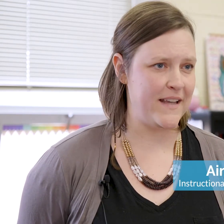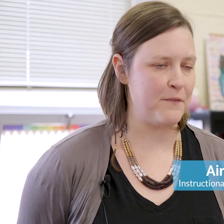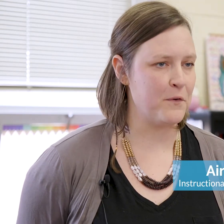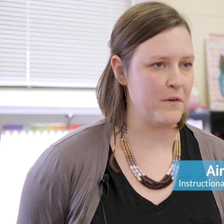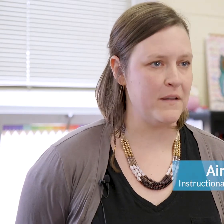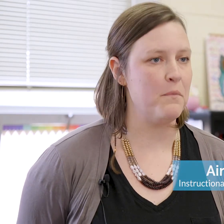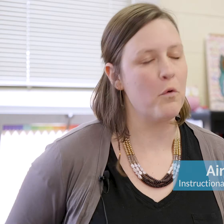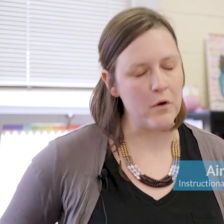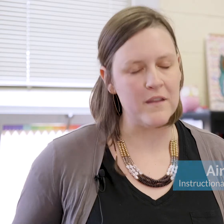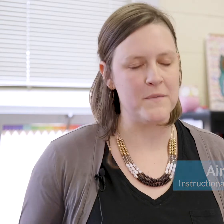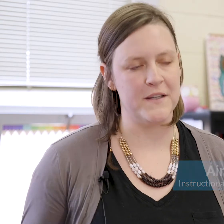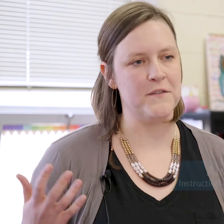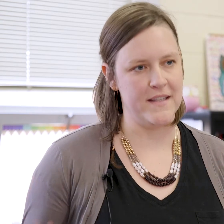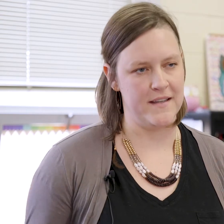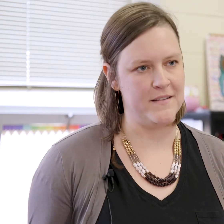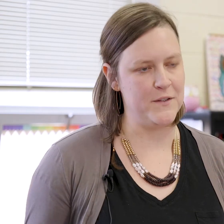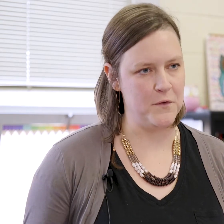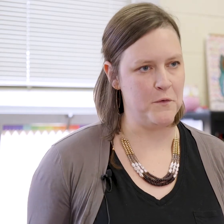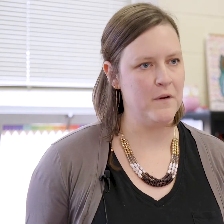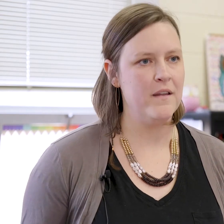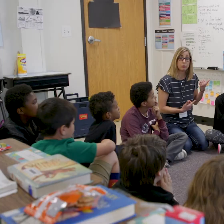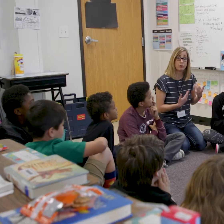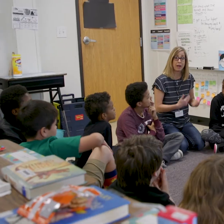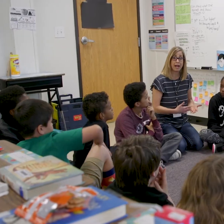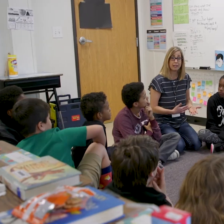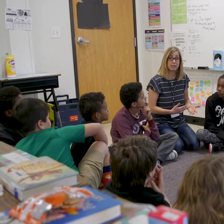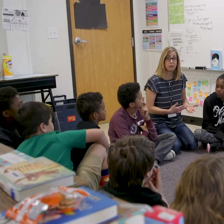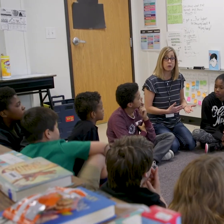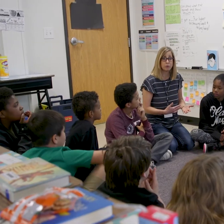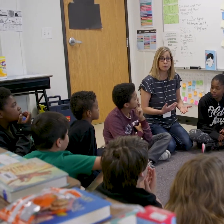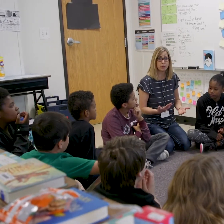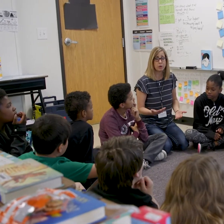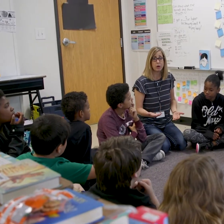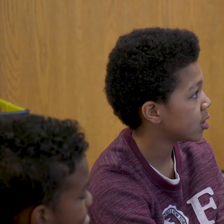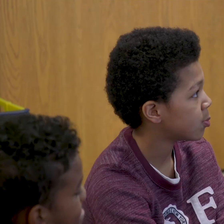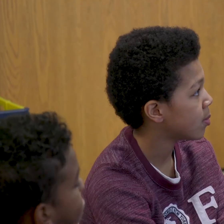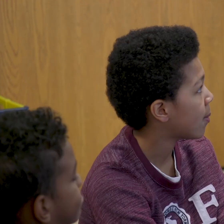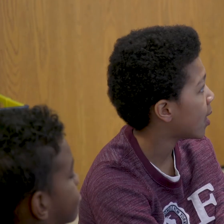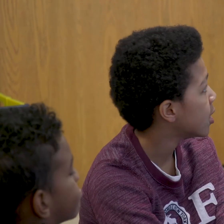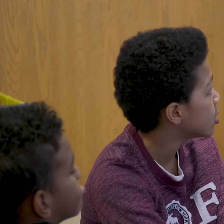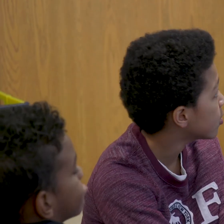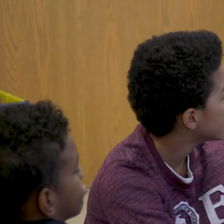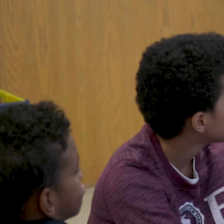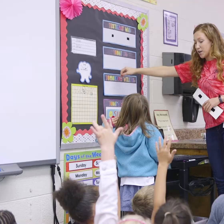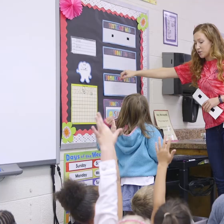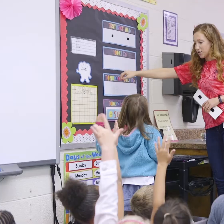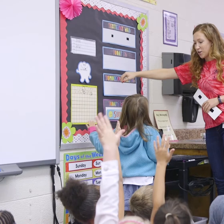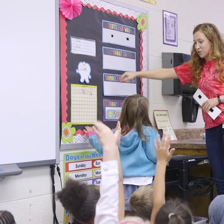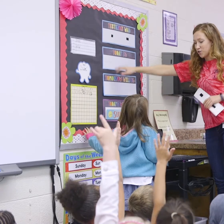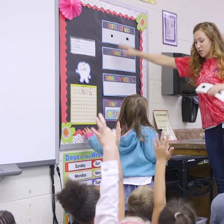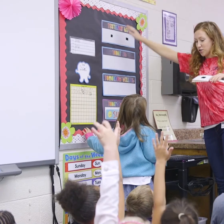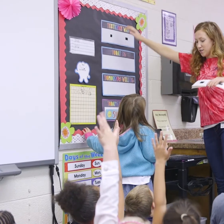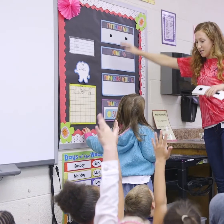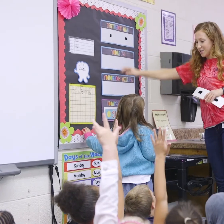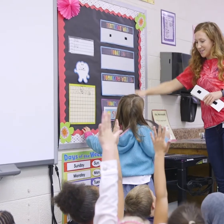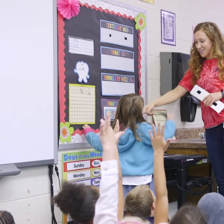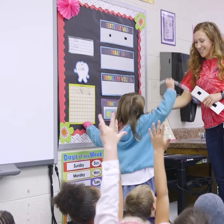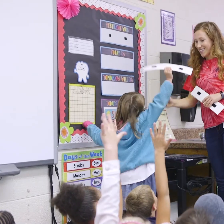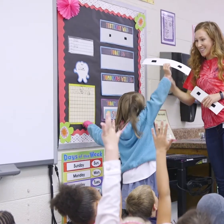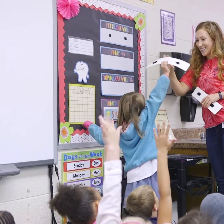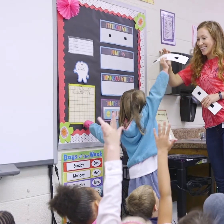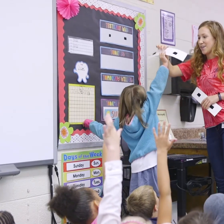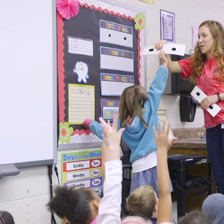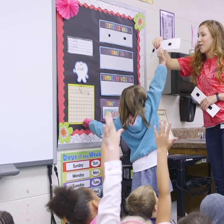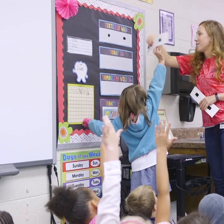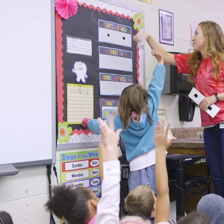faculty and staff who really pour themselves into the growth and development of our children in our schools. It is just an opportunity